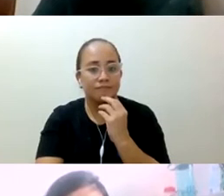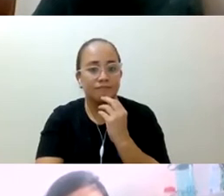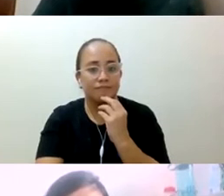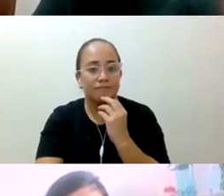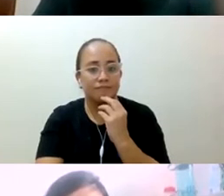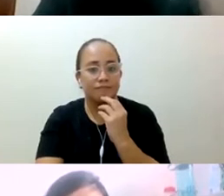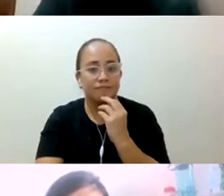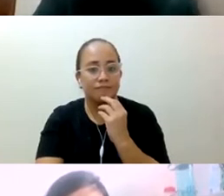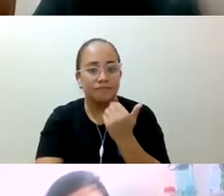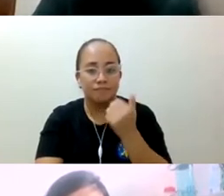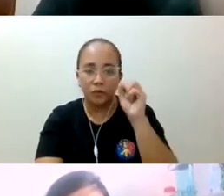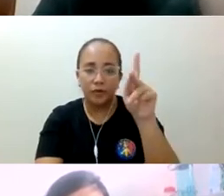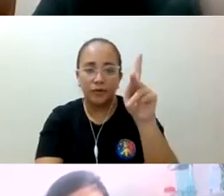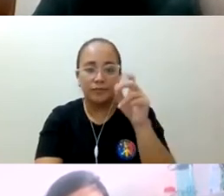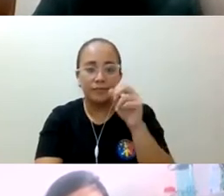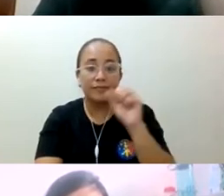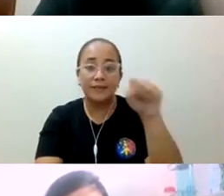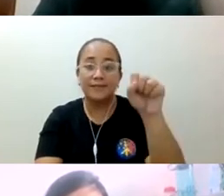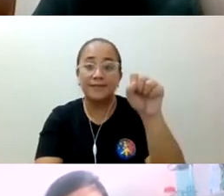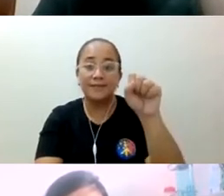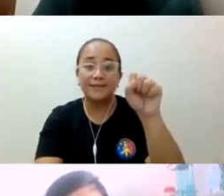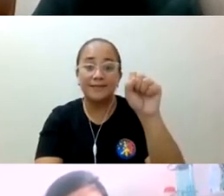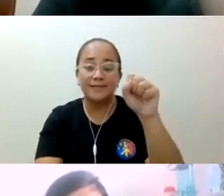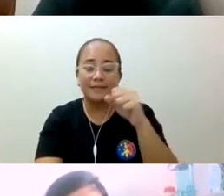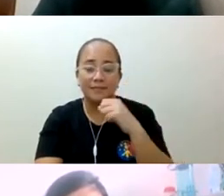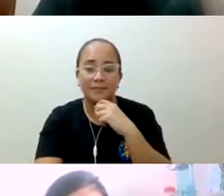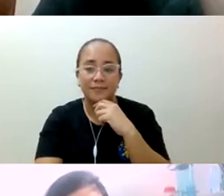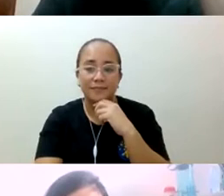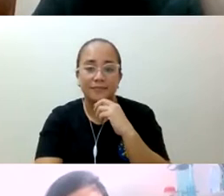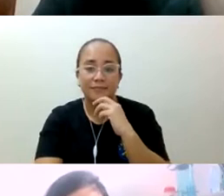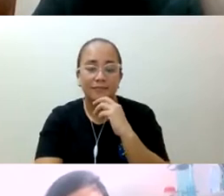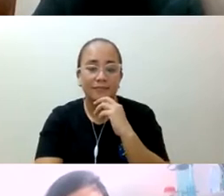Is this good, sir? Okay. Yes, yes.